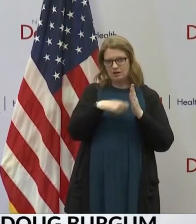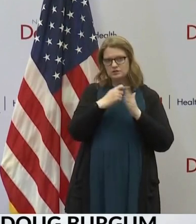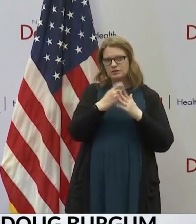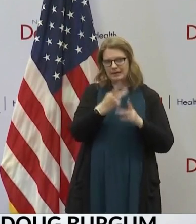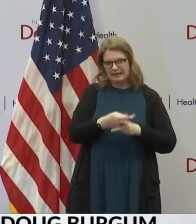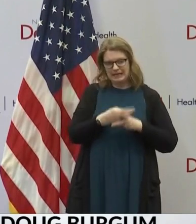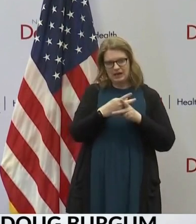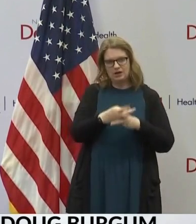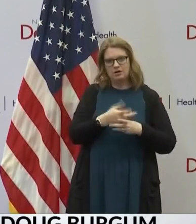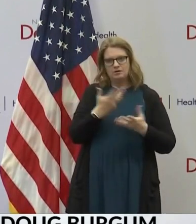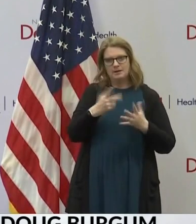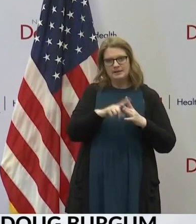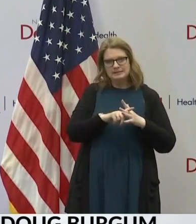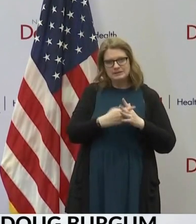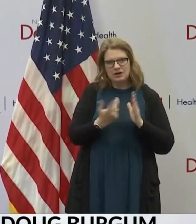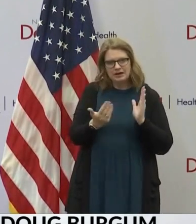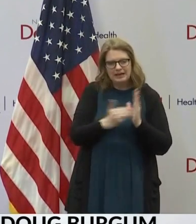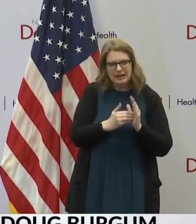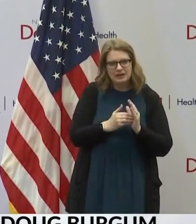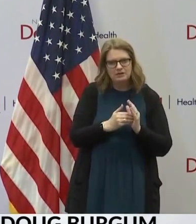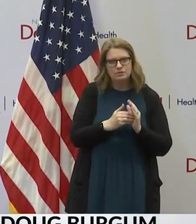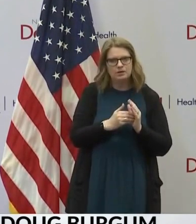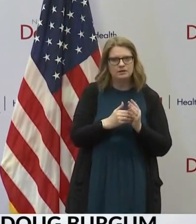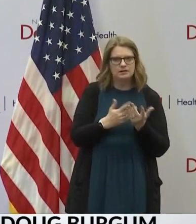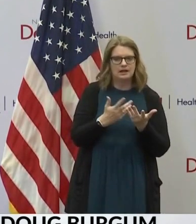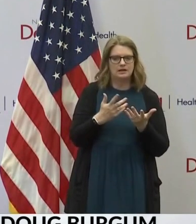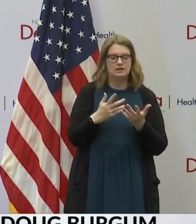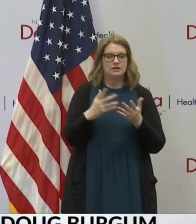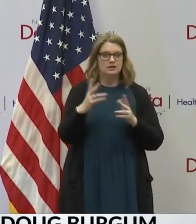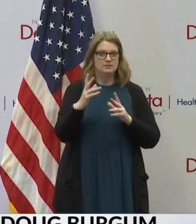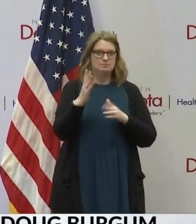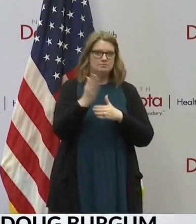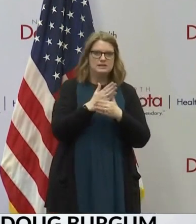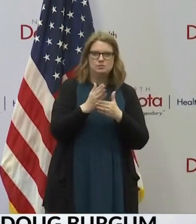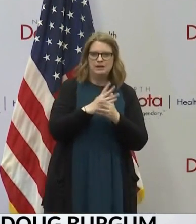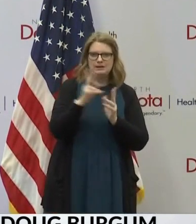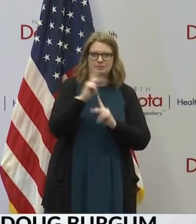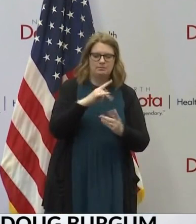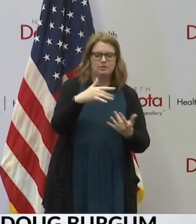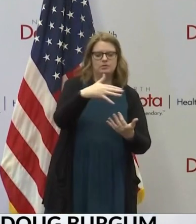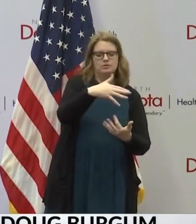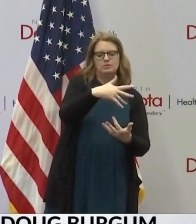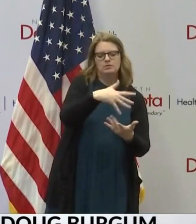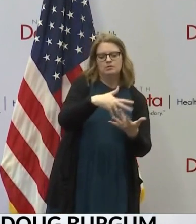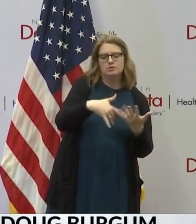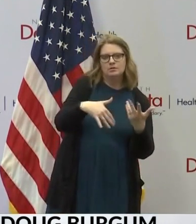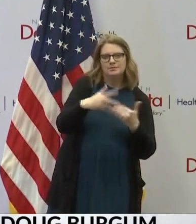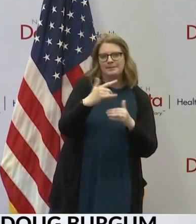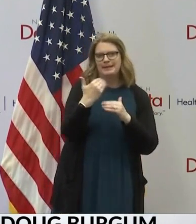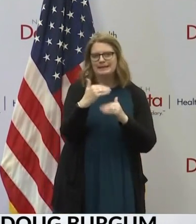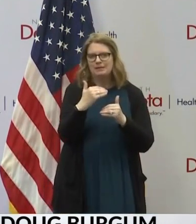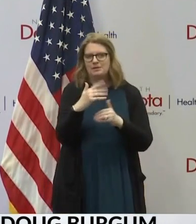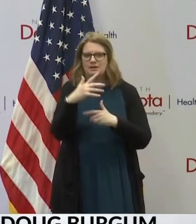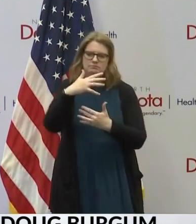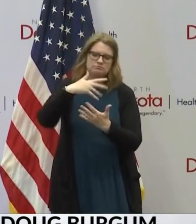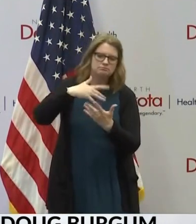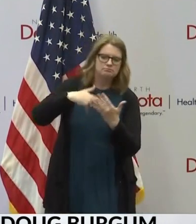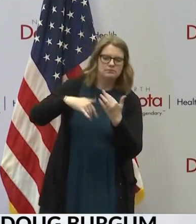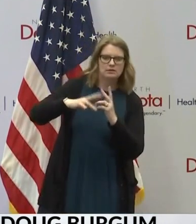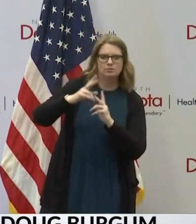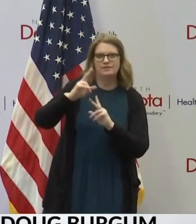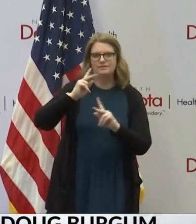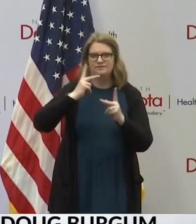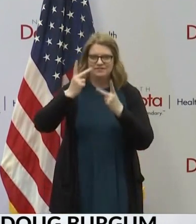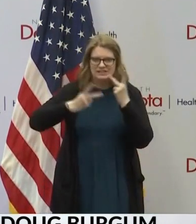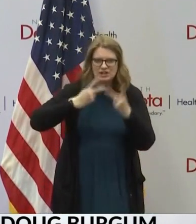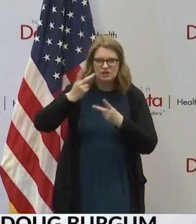but you might resume with contact between the residents. Then it might involve some limited contact with visitors. It might involve getting people